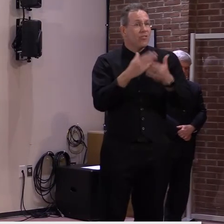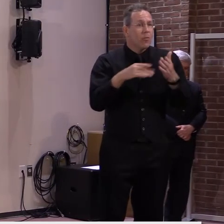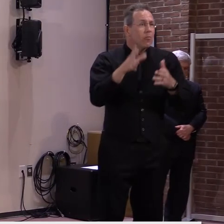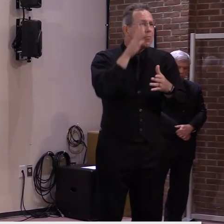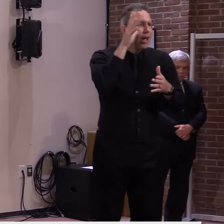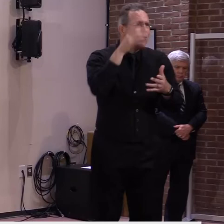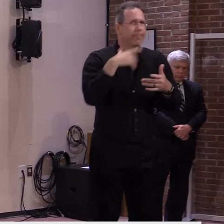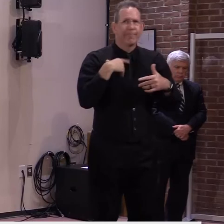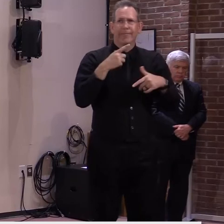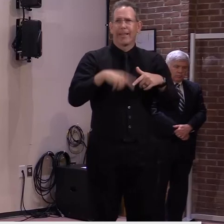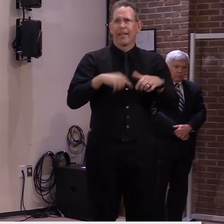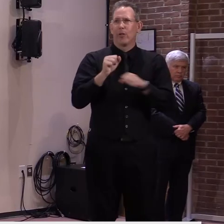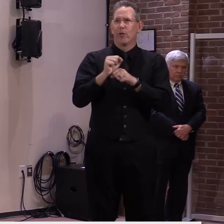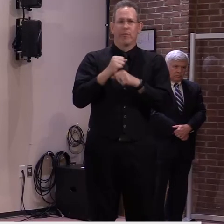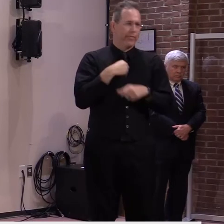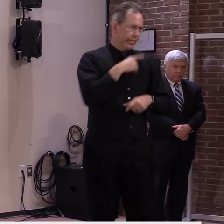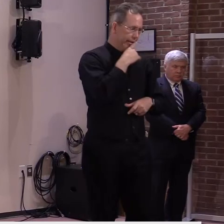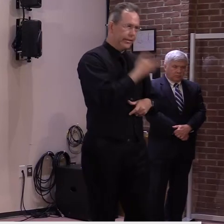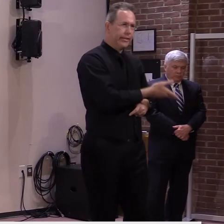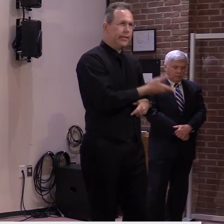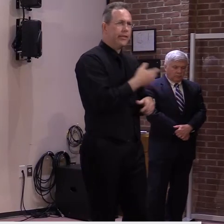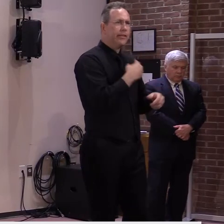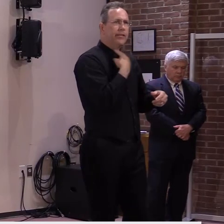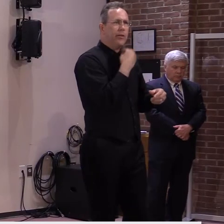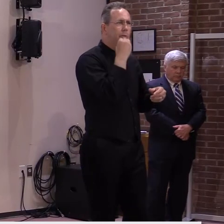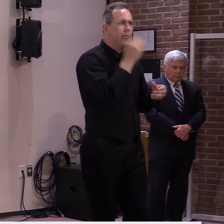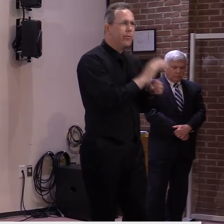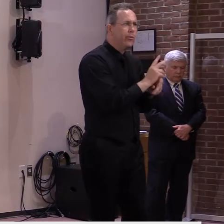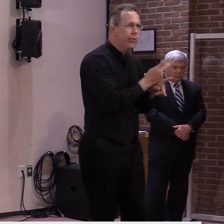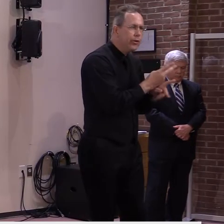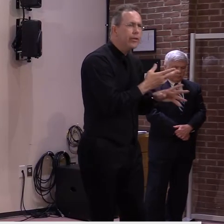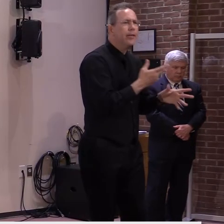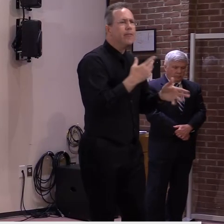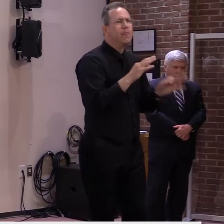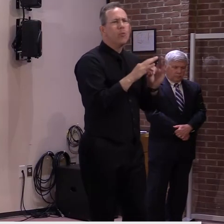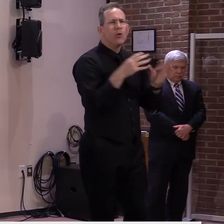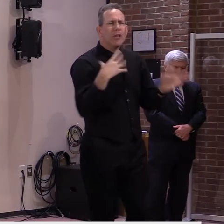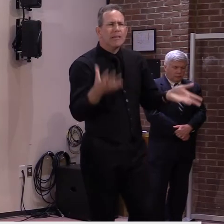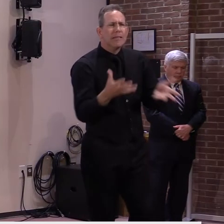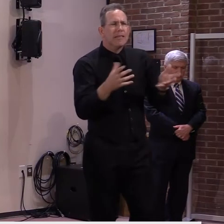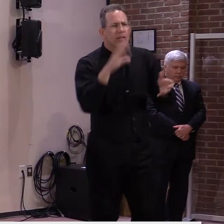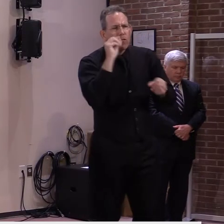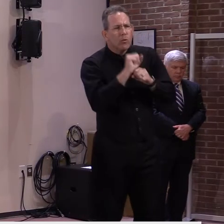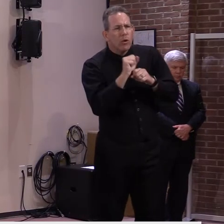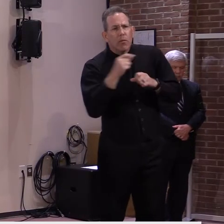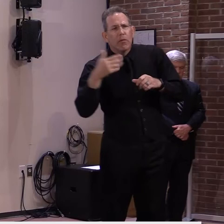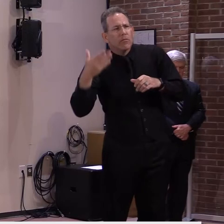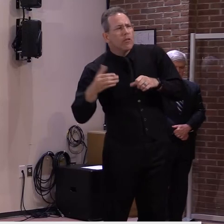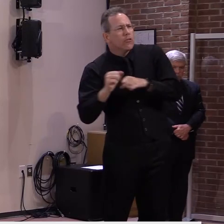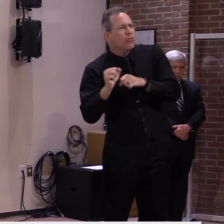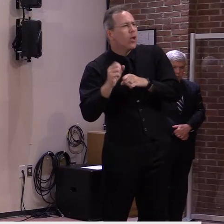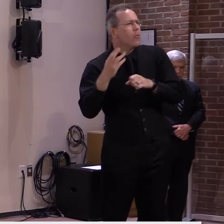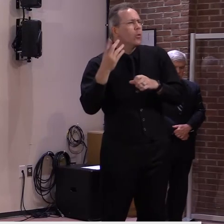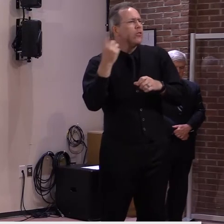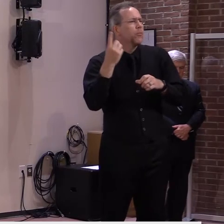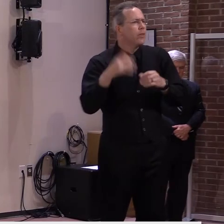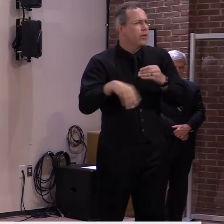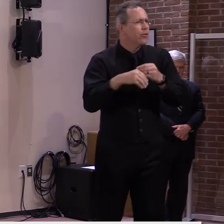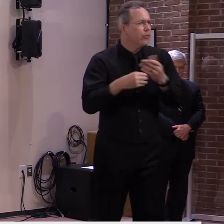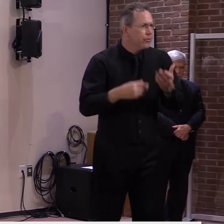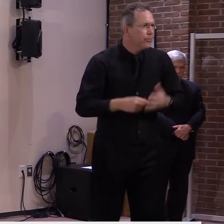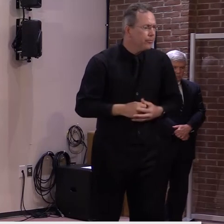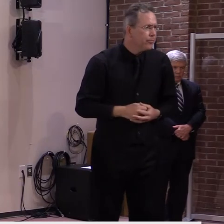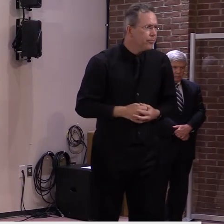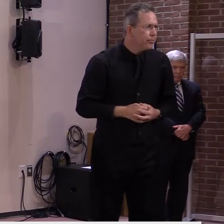week, then they don't have to do the work search. If they're out of work completely and only two of those days